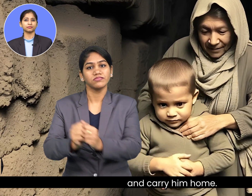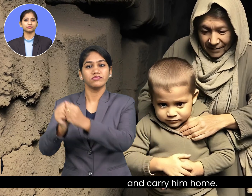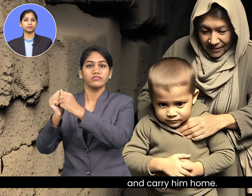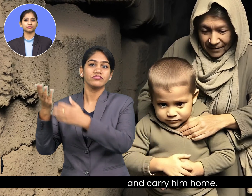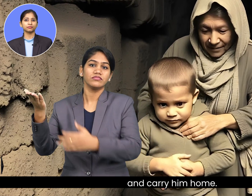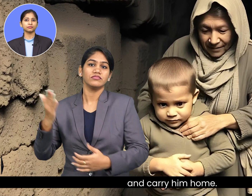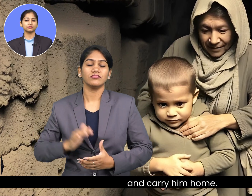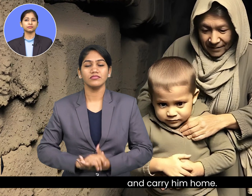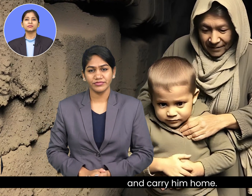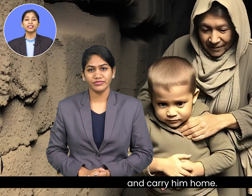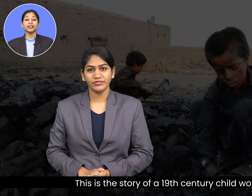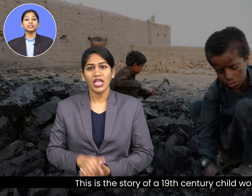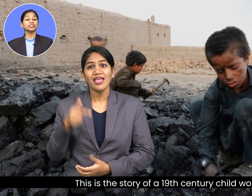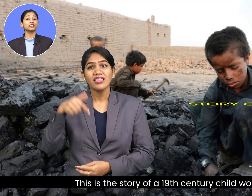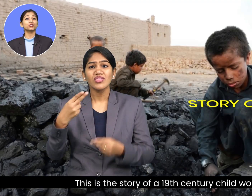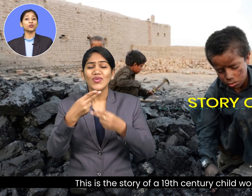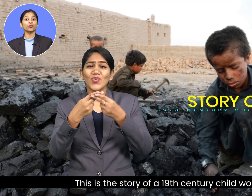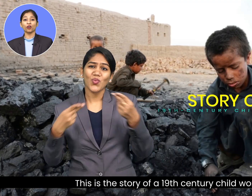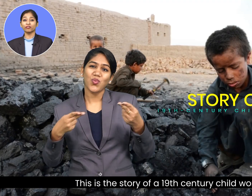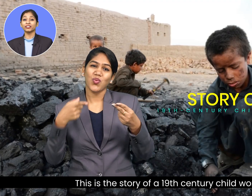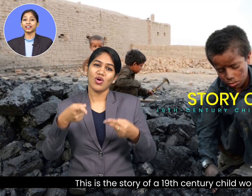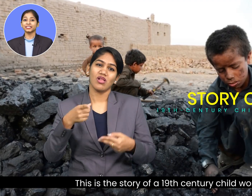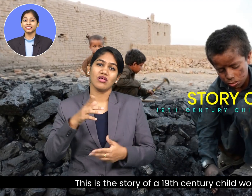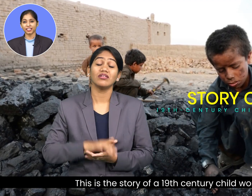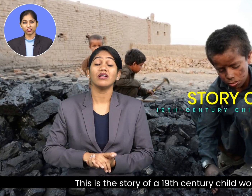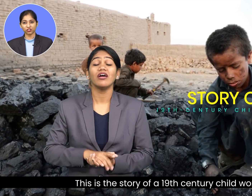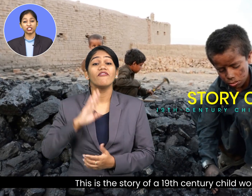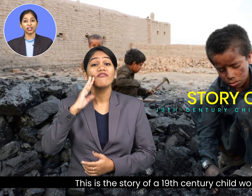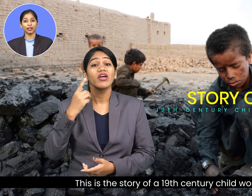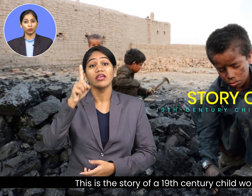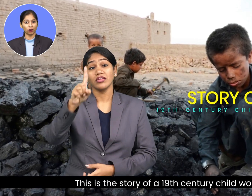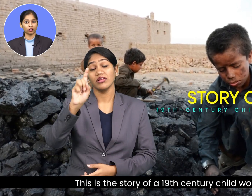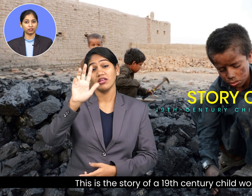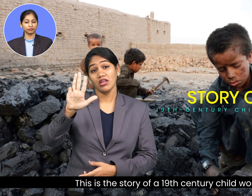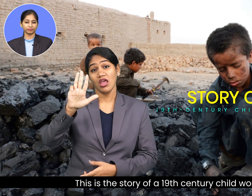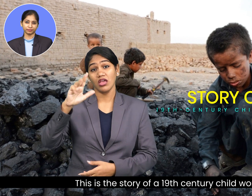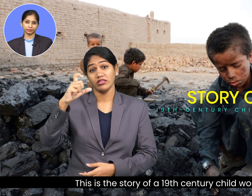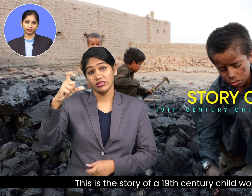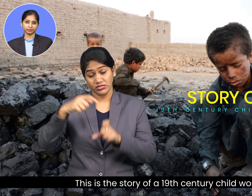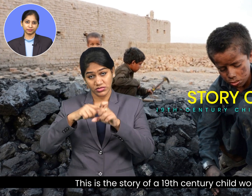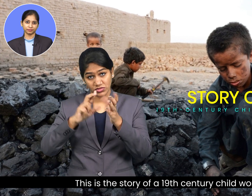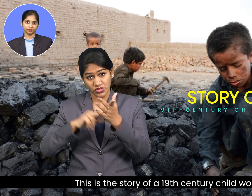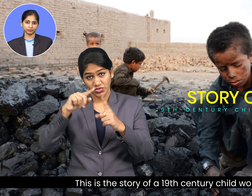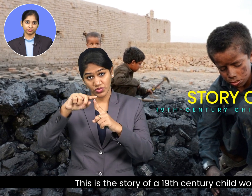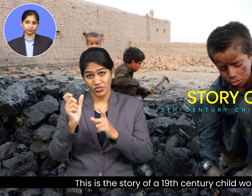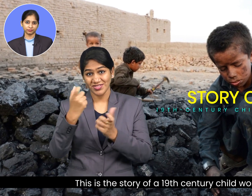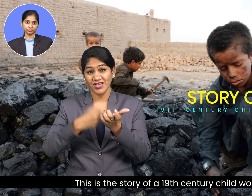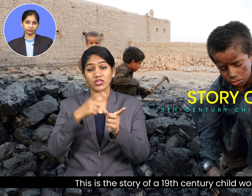This is the story of a 19th century child worker.